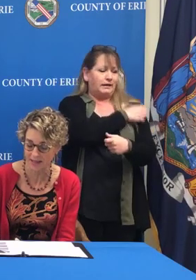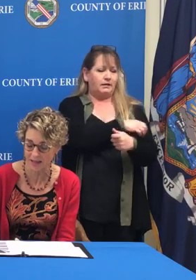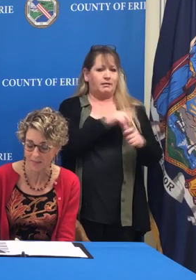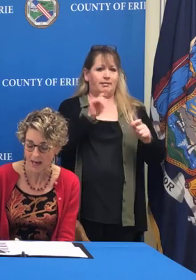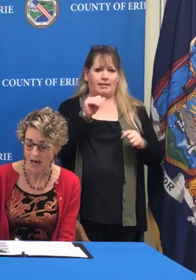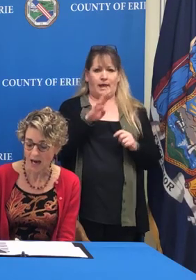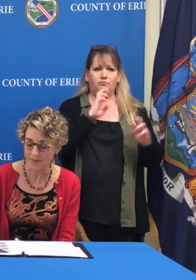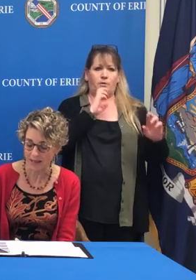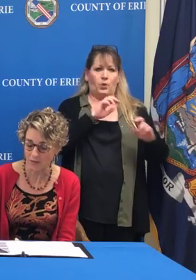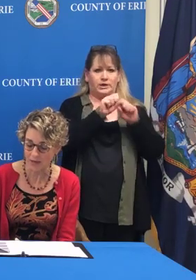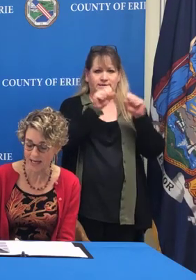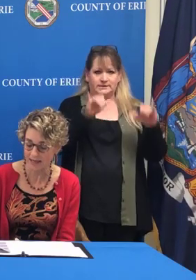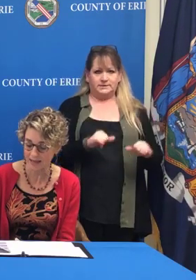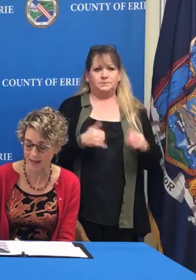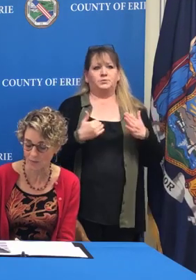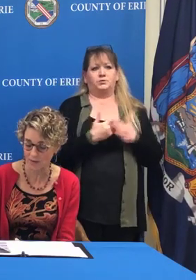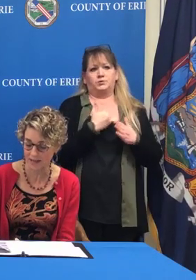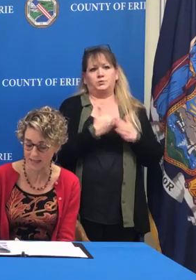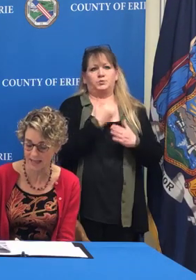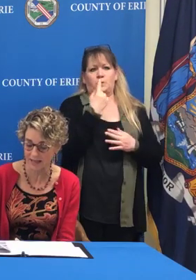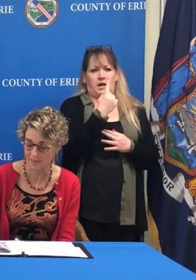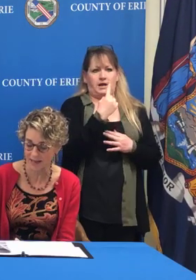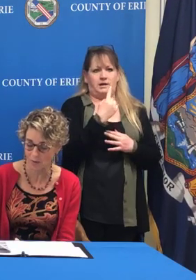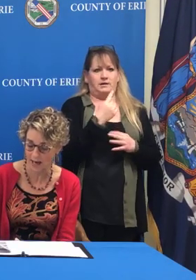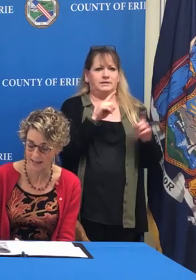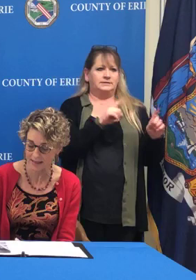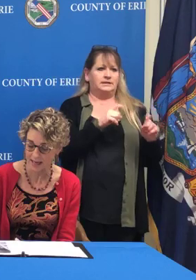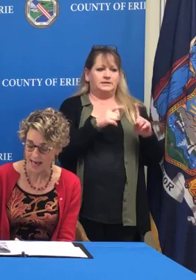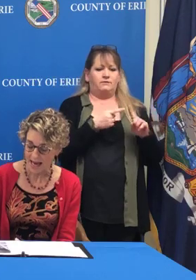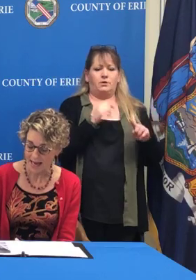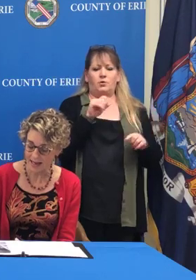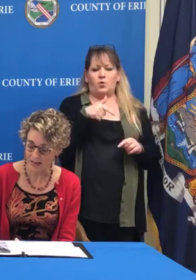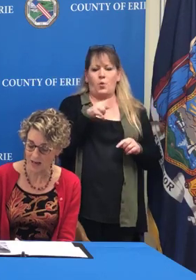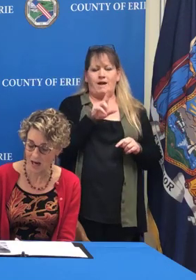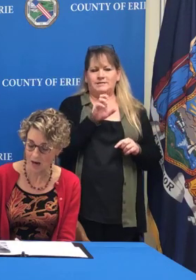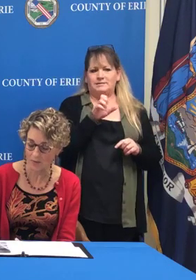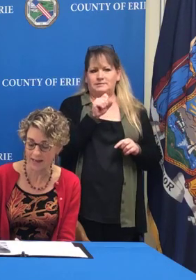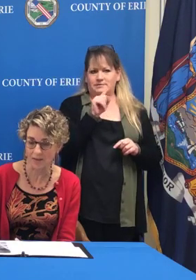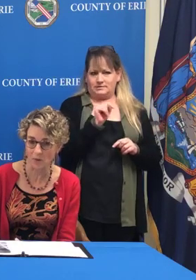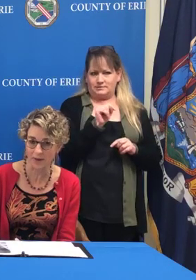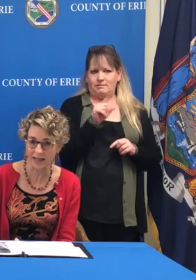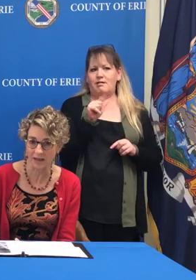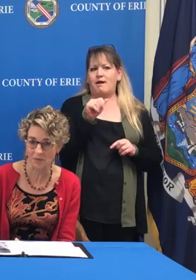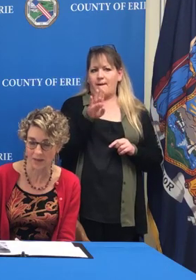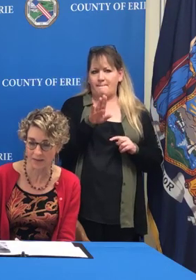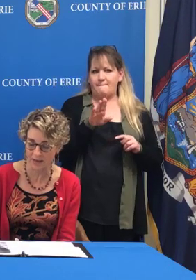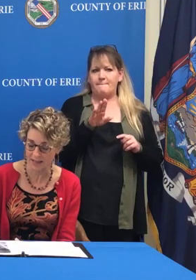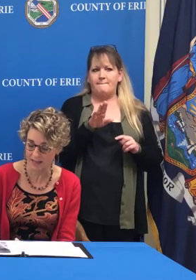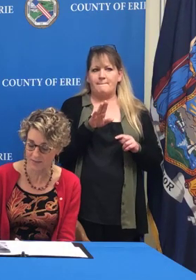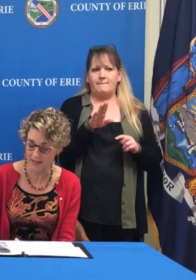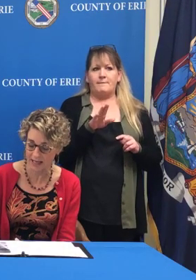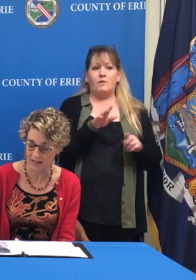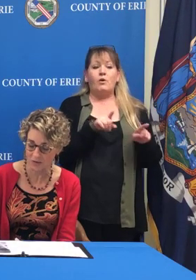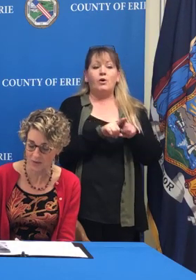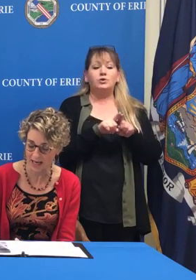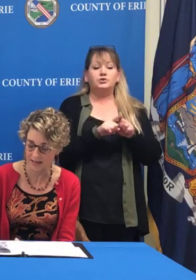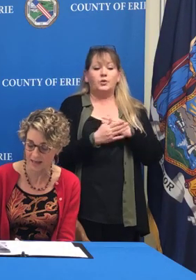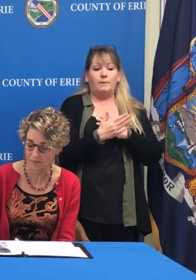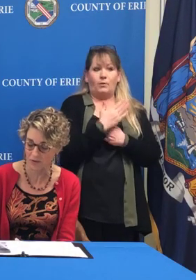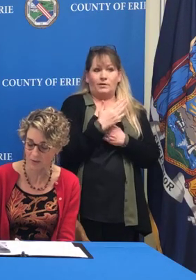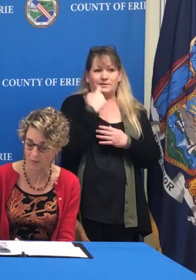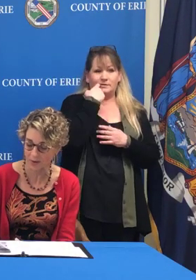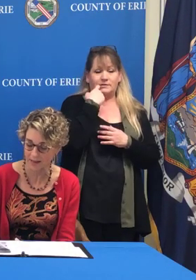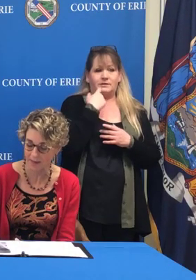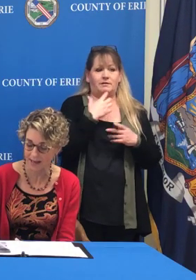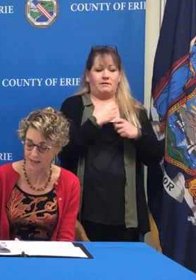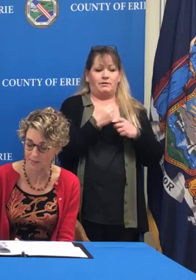Reporting System of a new case that was tested by Quest. And then in the morning, we received a new case that